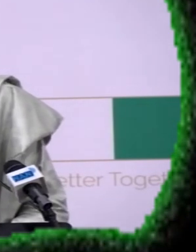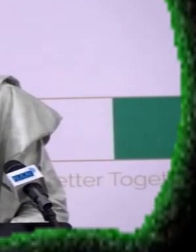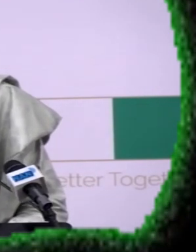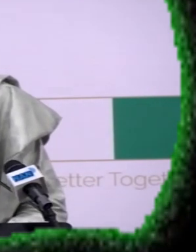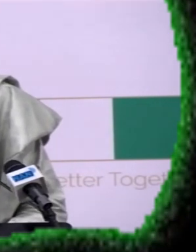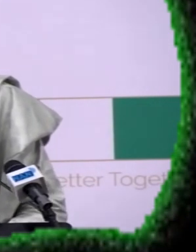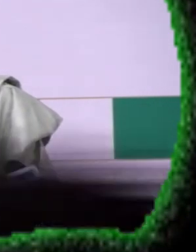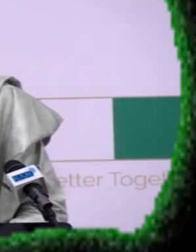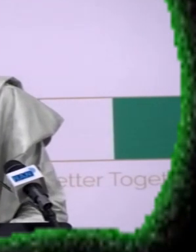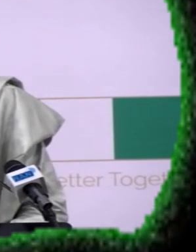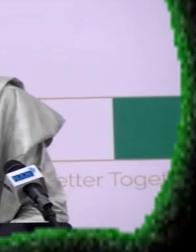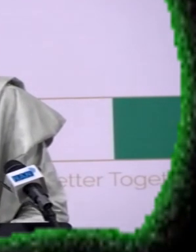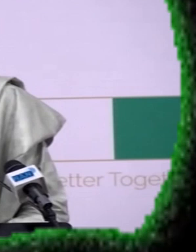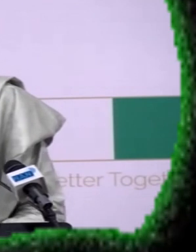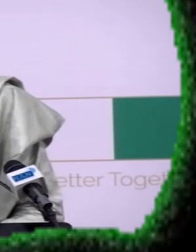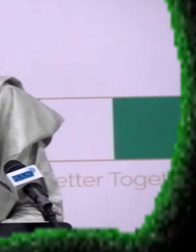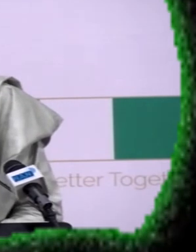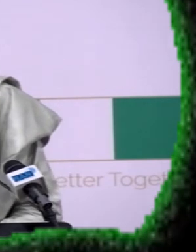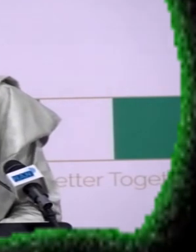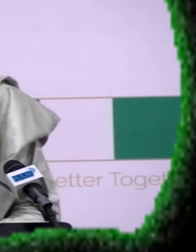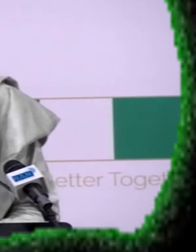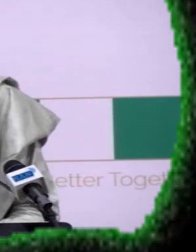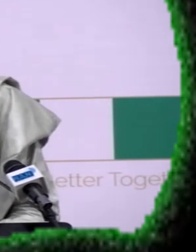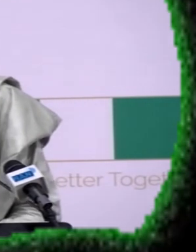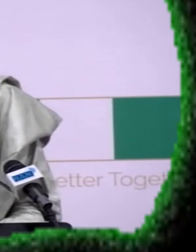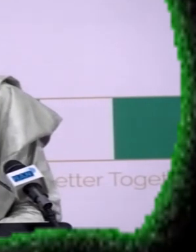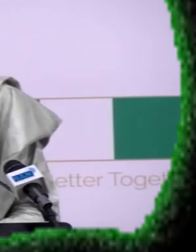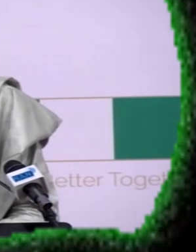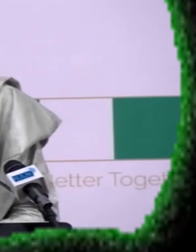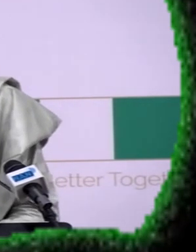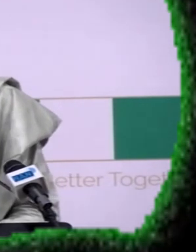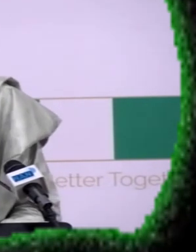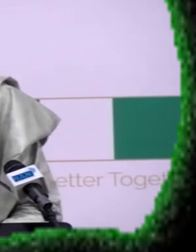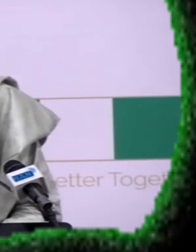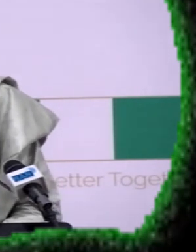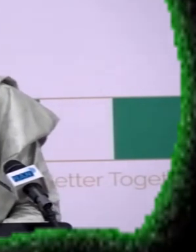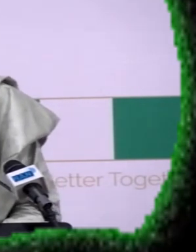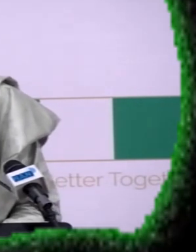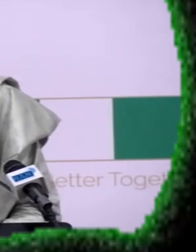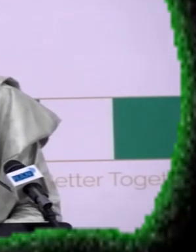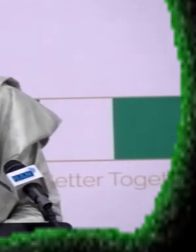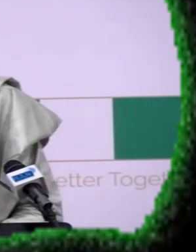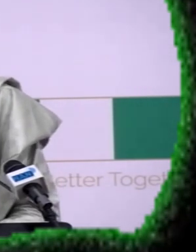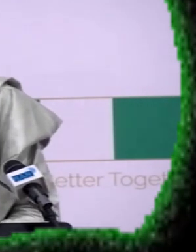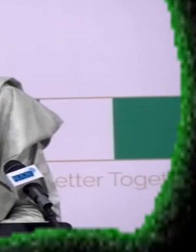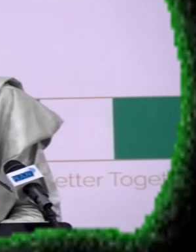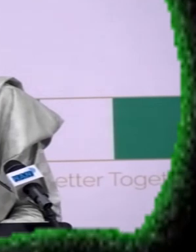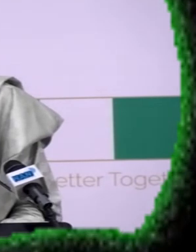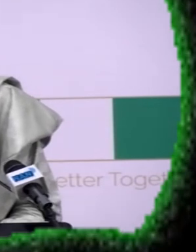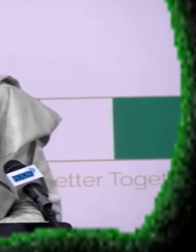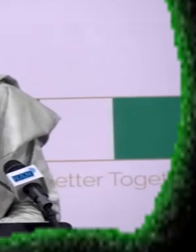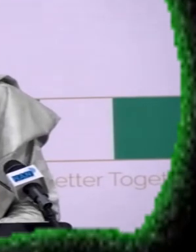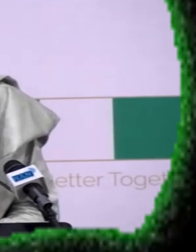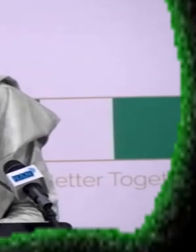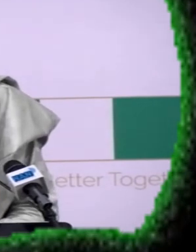and unity. I wish all of you a very safe return to your destinations, and may